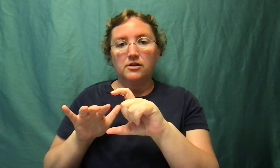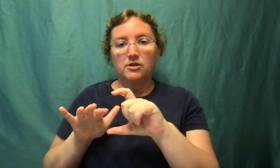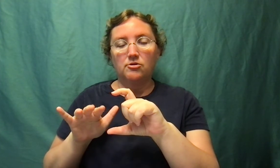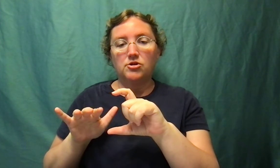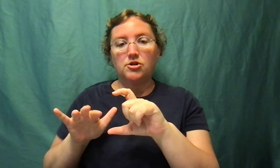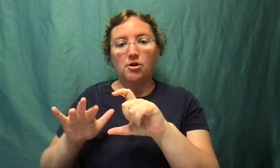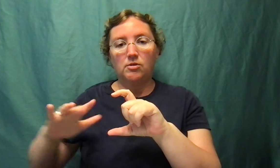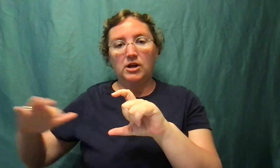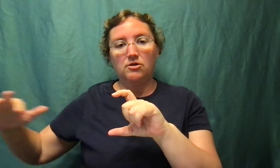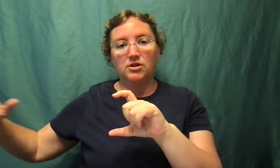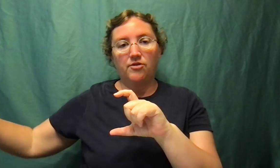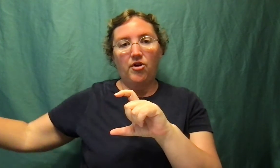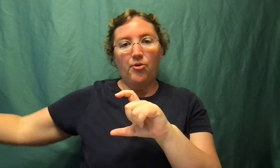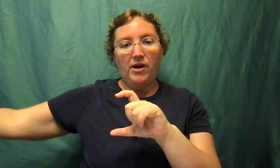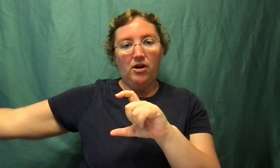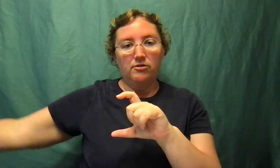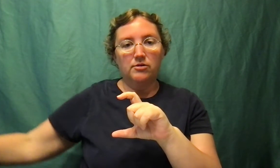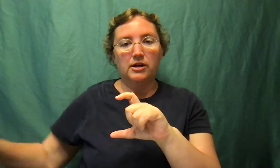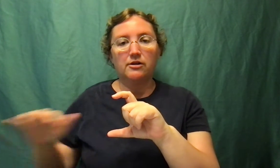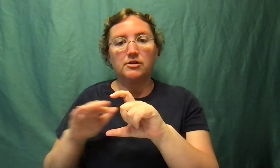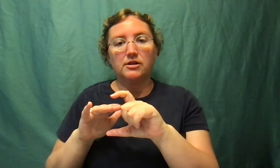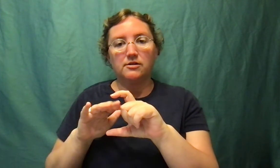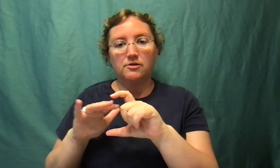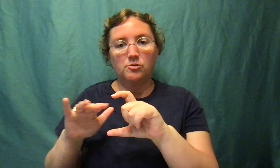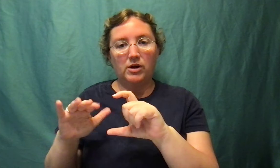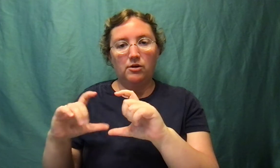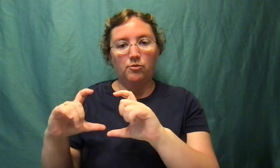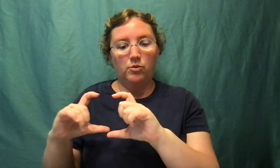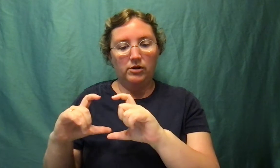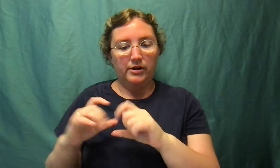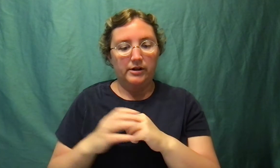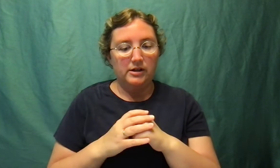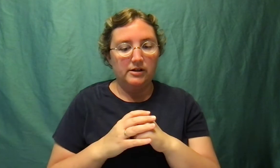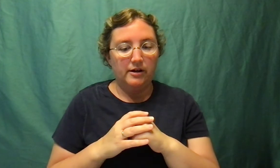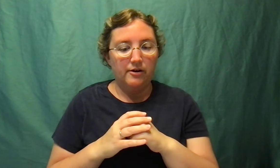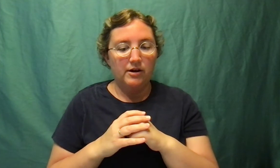so don't get yourself all the way out here. Just spell real little in this little area.